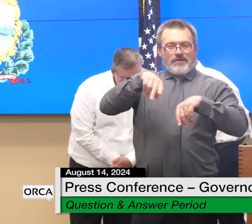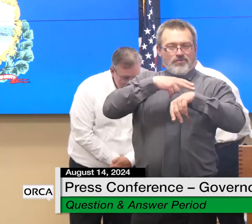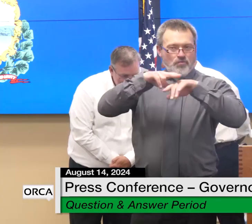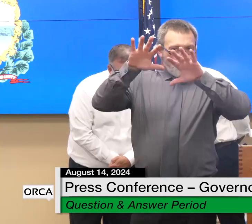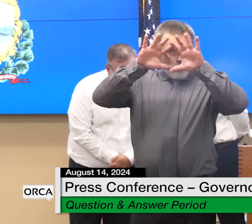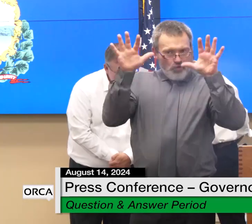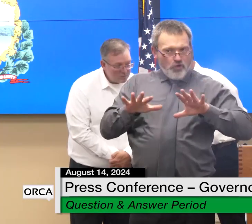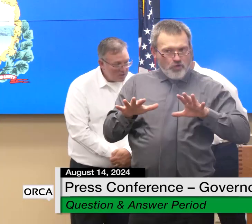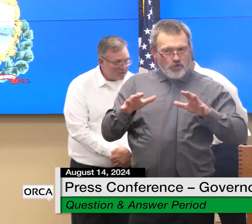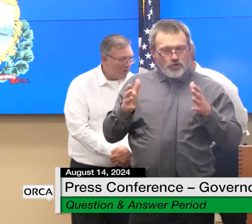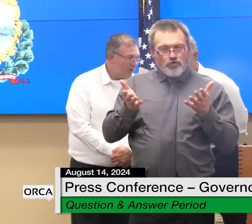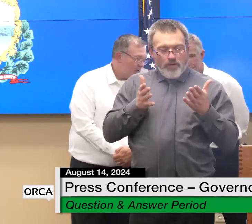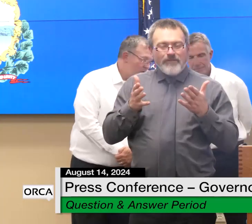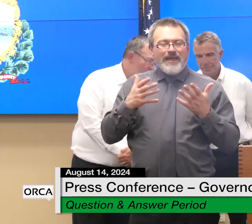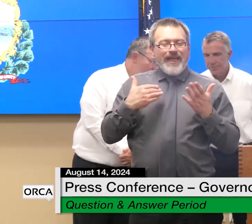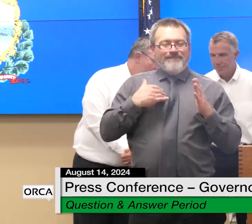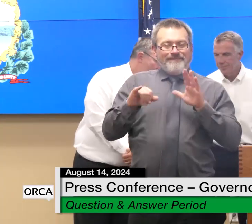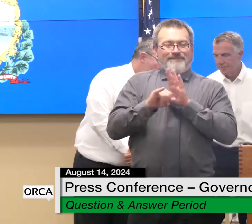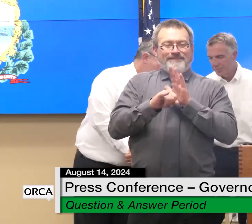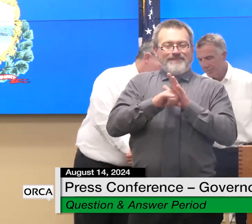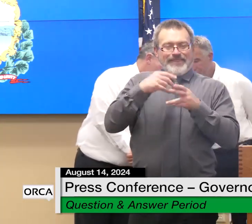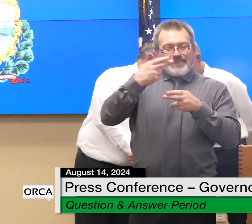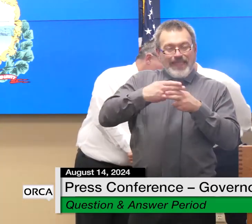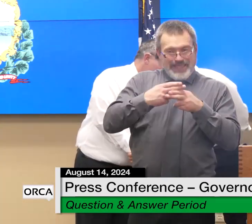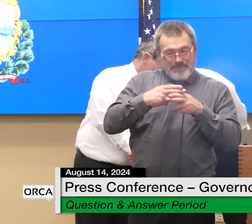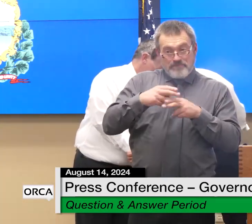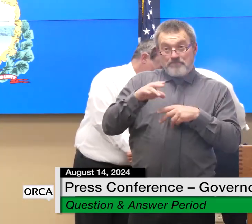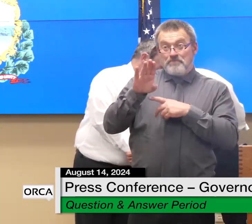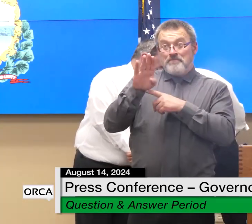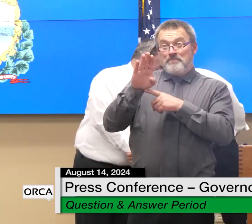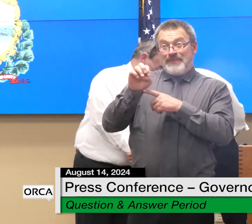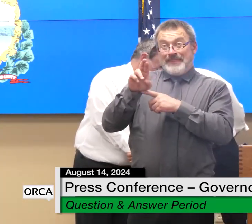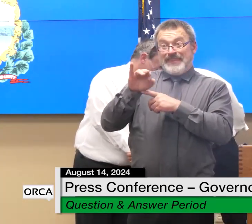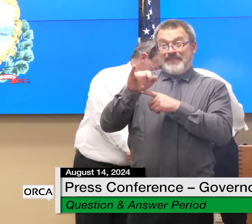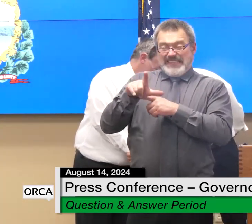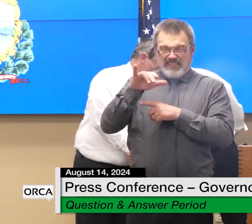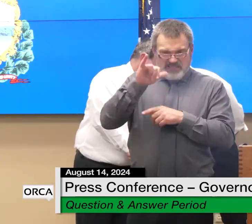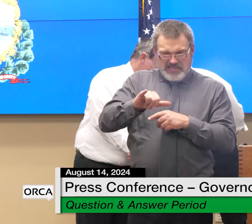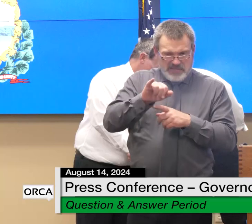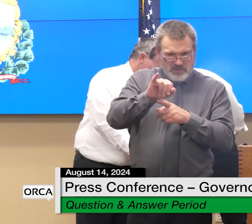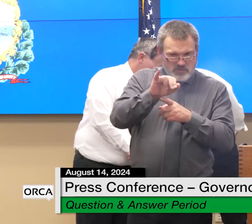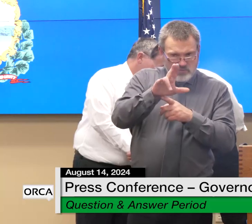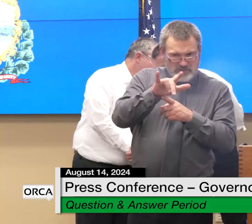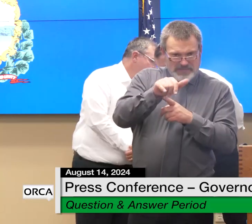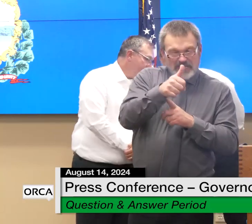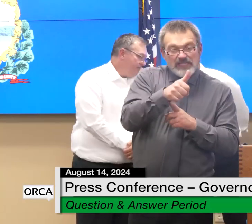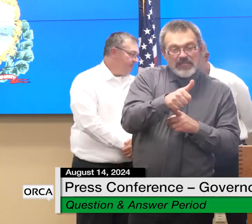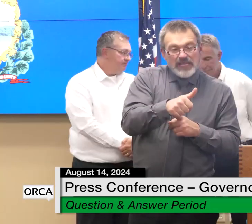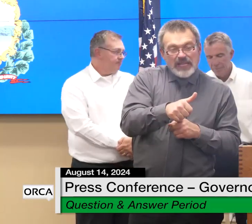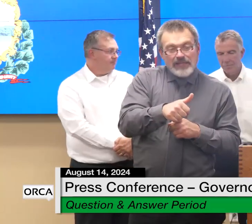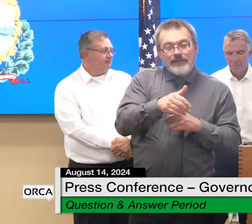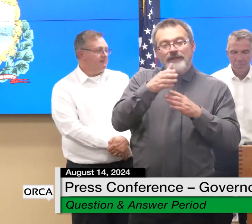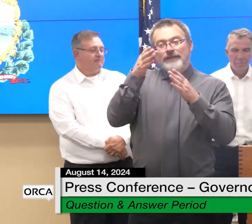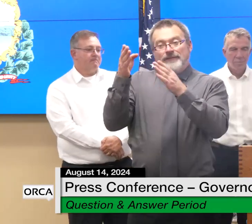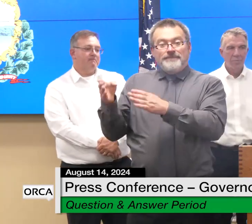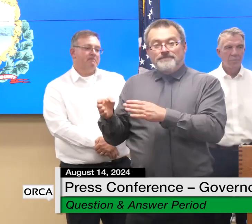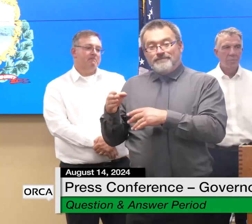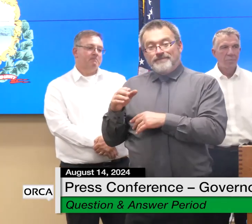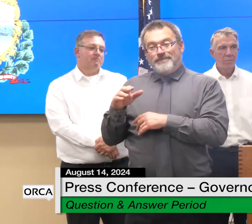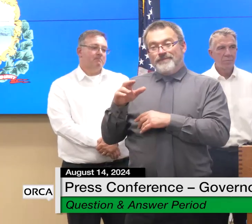on the 30th, those events, National Weather Service is not likely to classify as a single storm